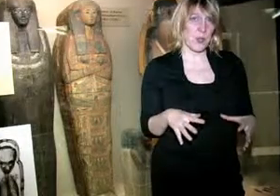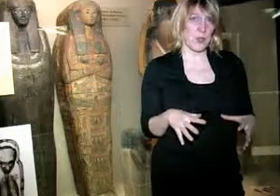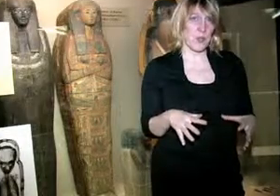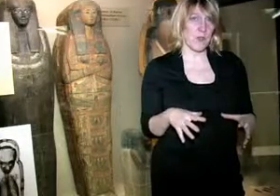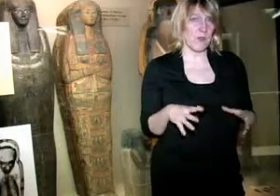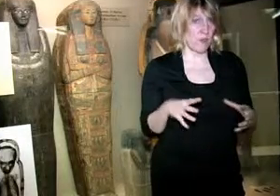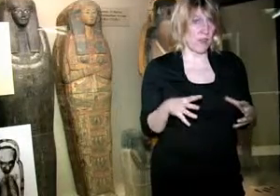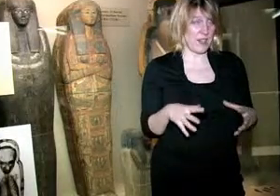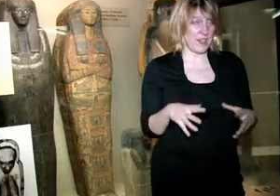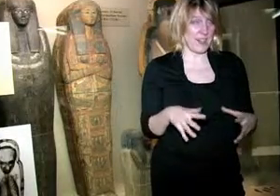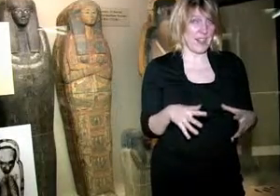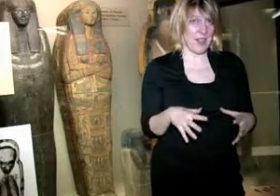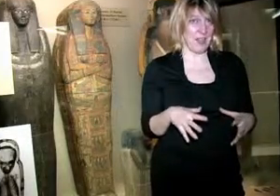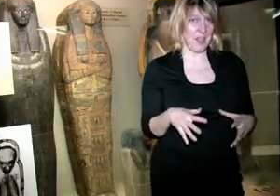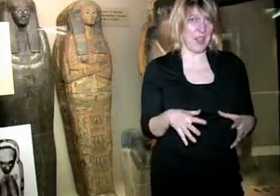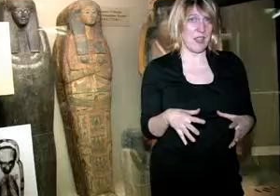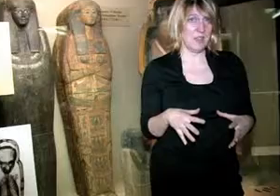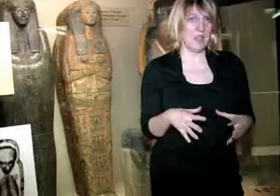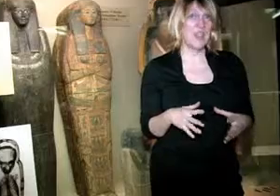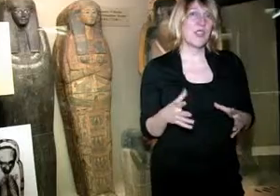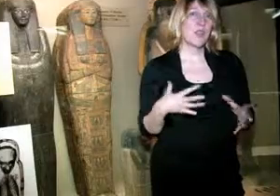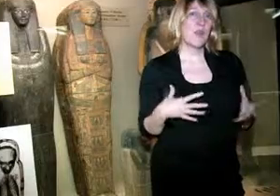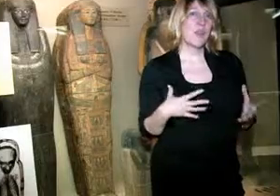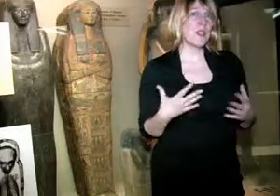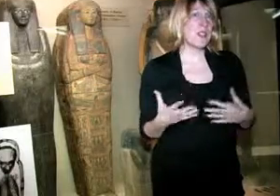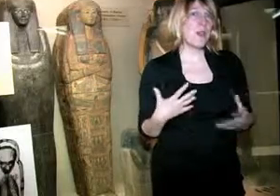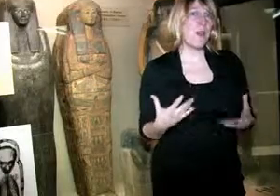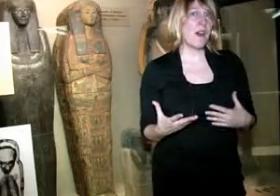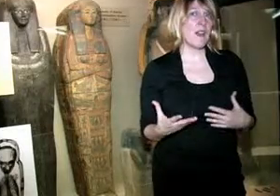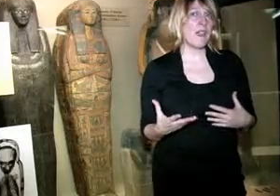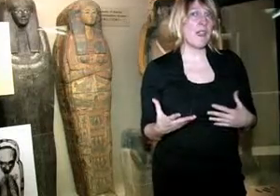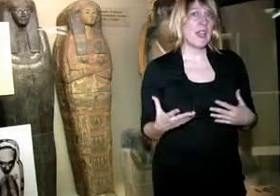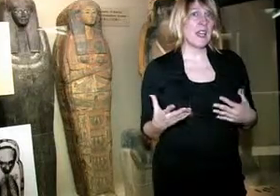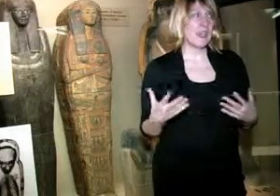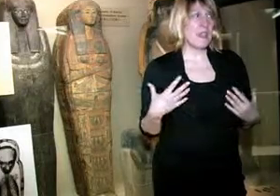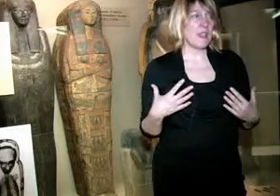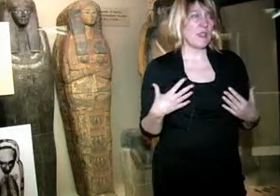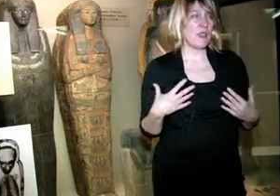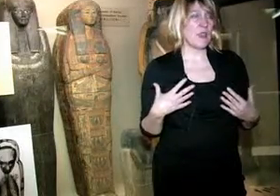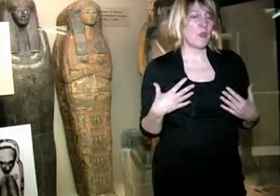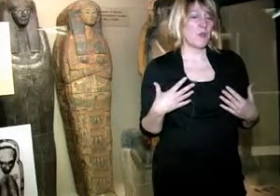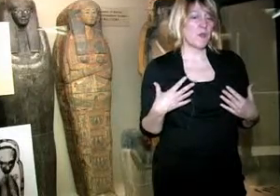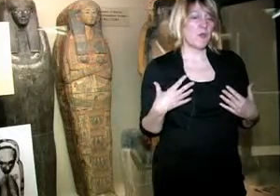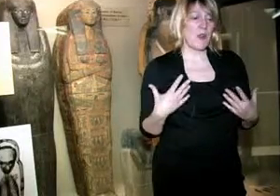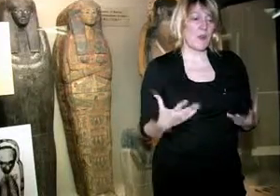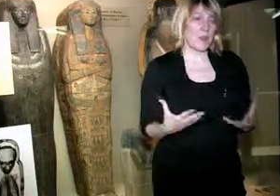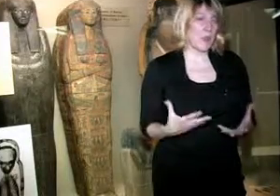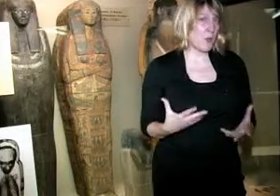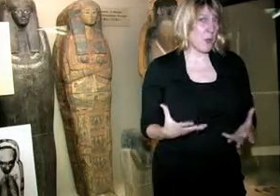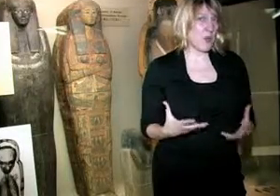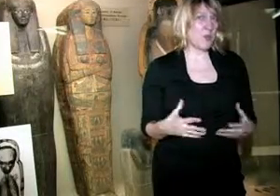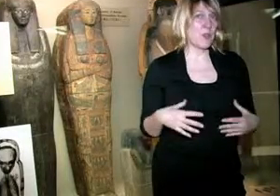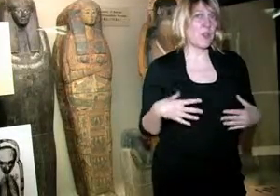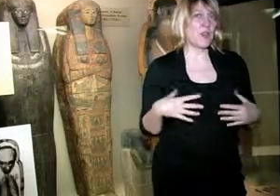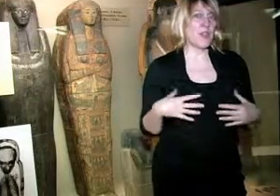person in the afterlife. So the dead body being relatively well preserved